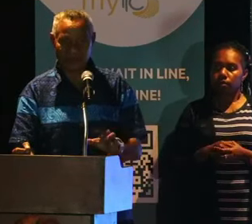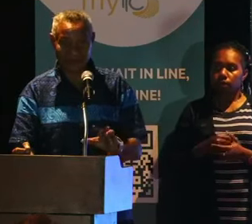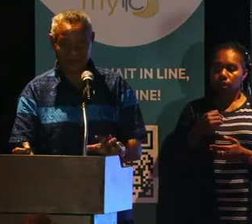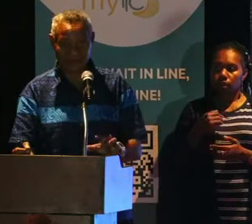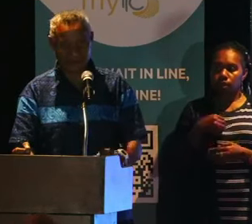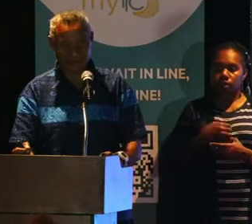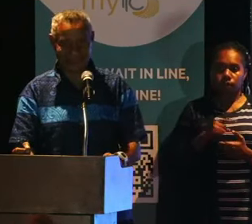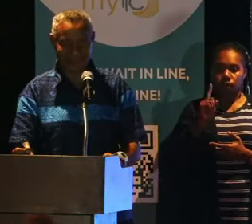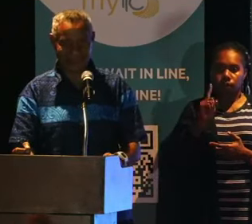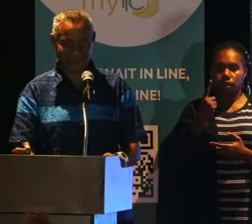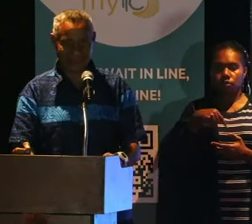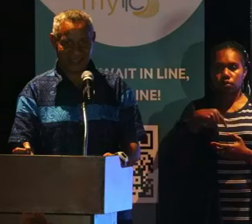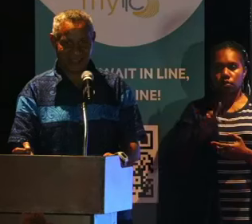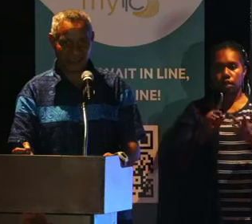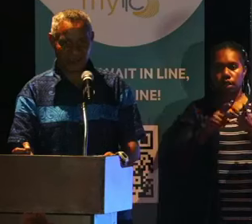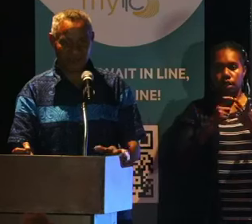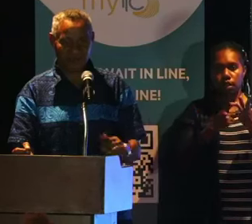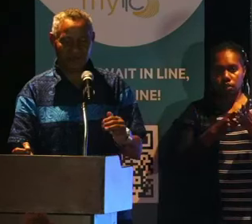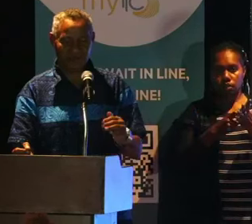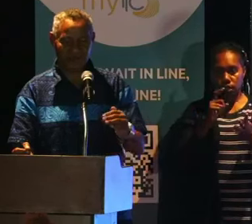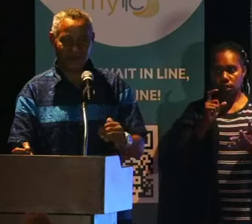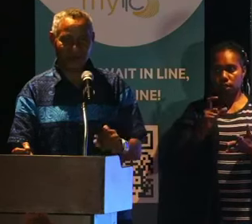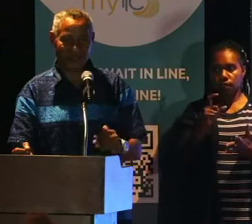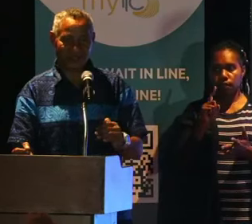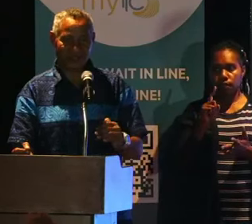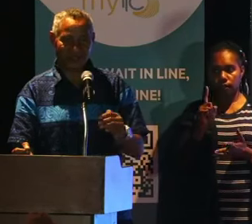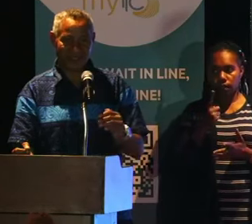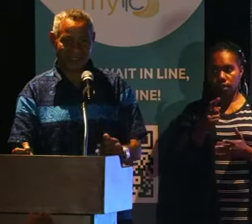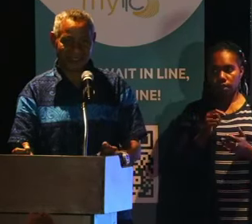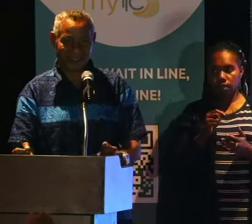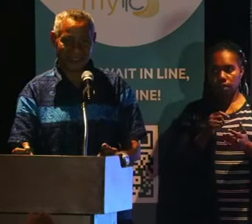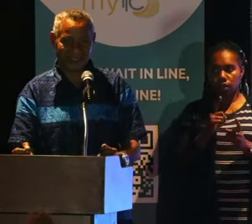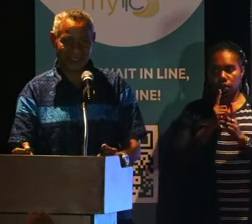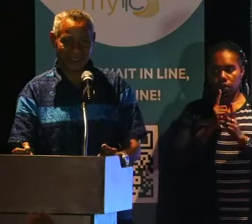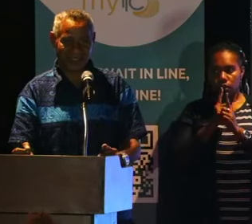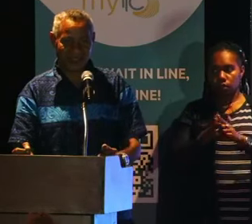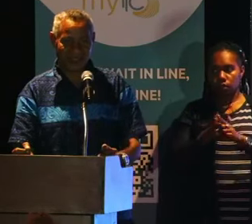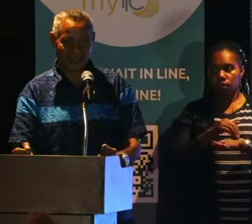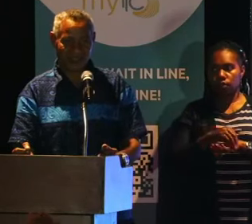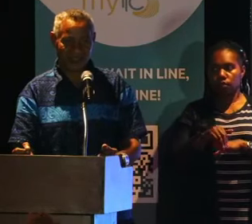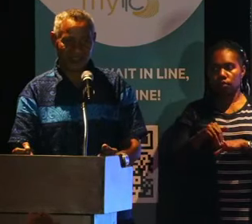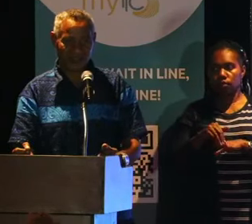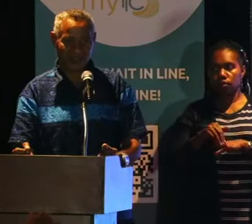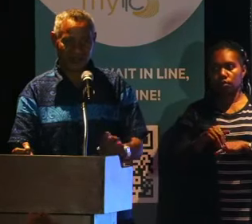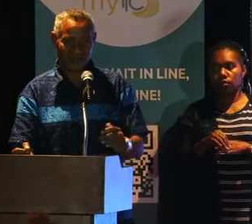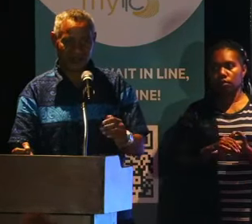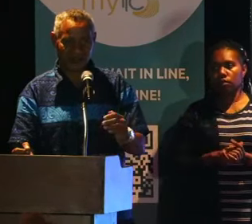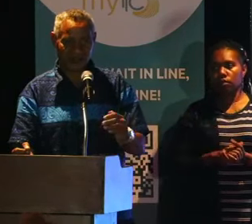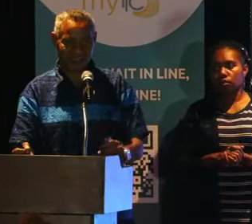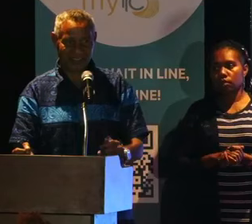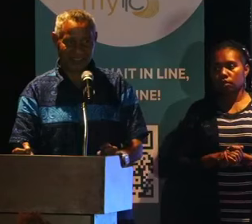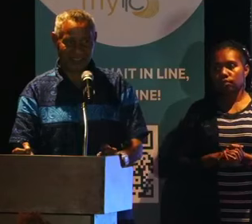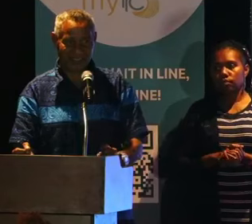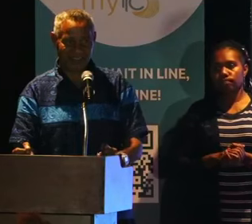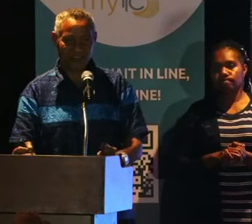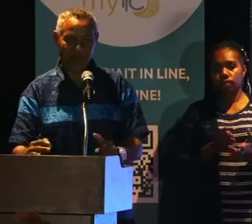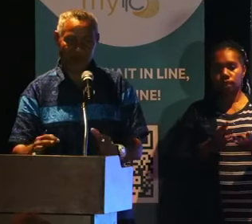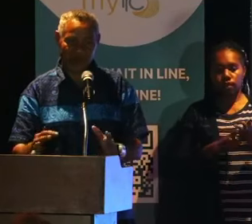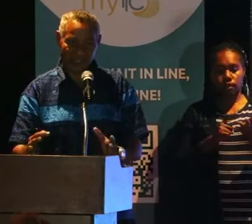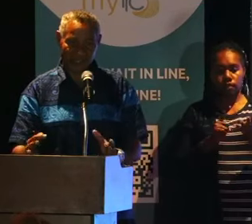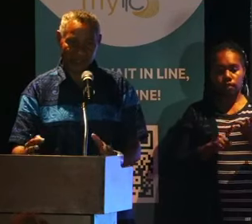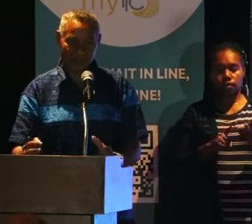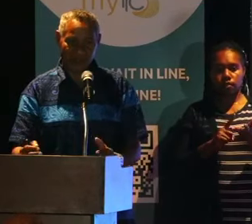are the bank requirement. So we have to follow the procedure. So once you are into business, just